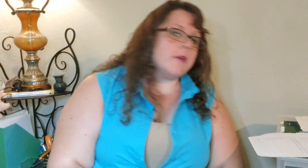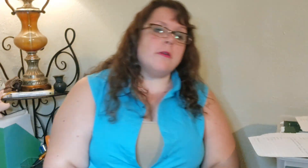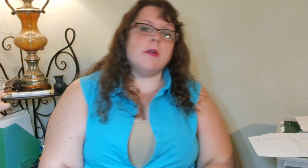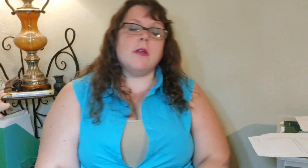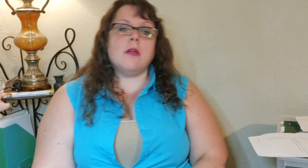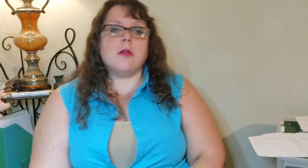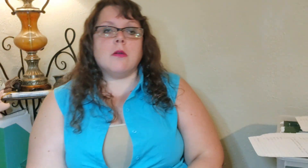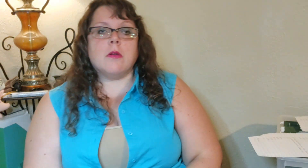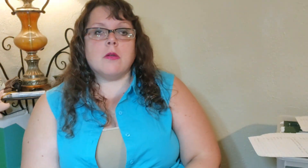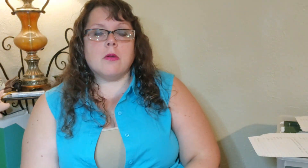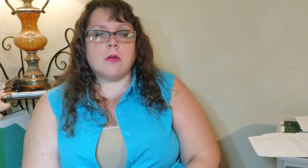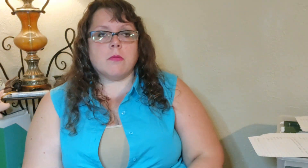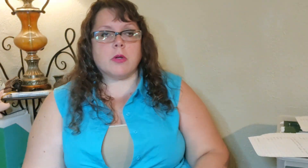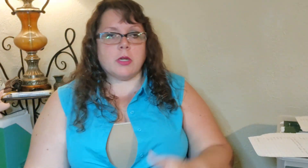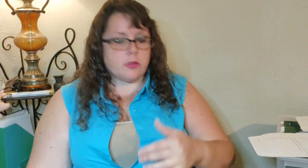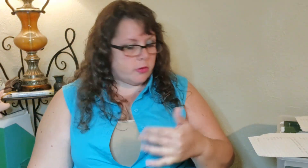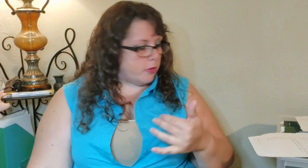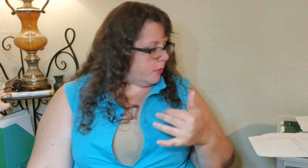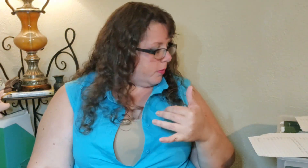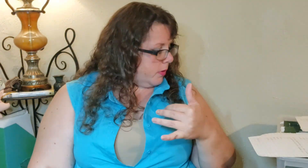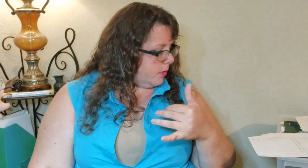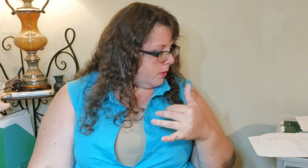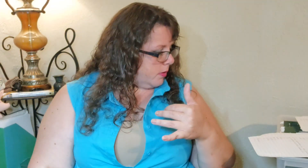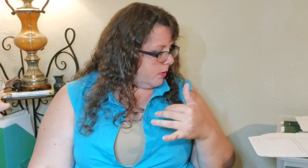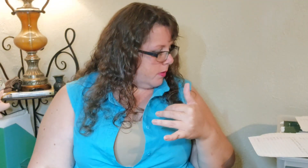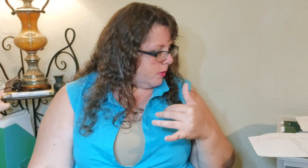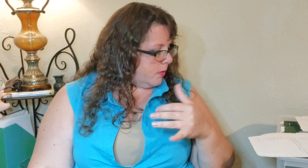So we're going to do